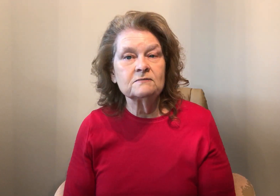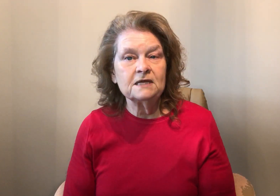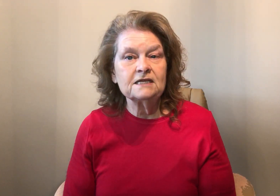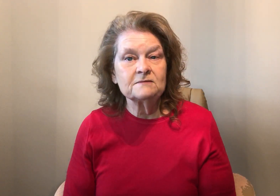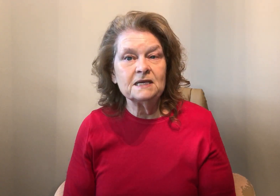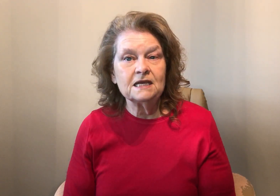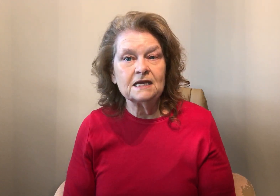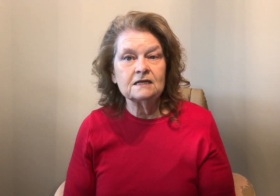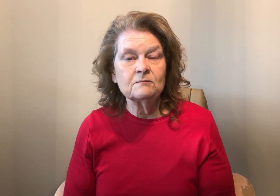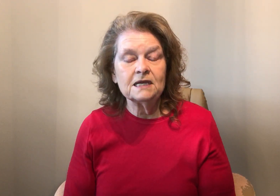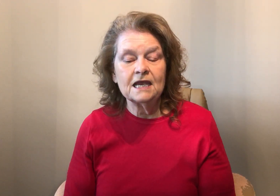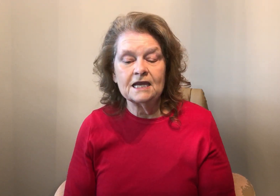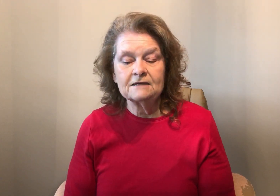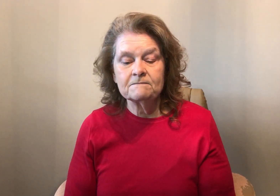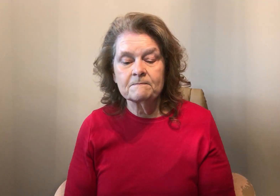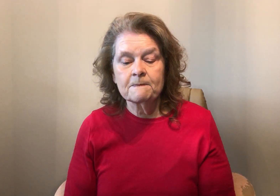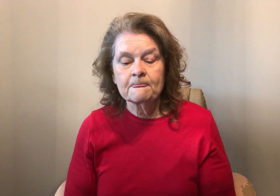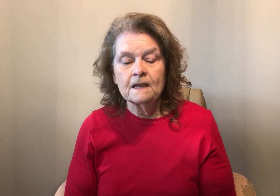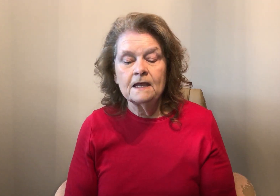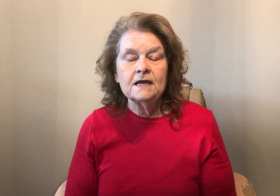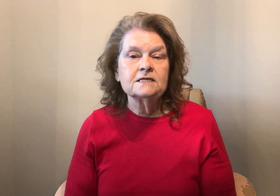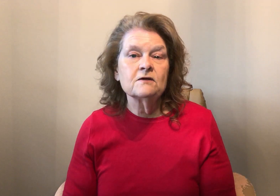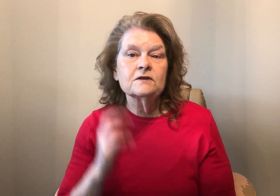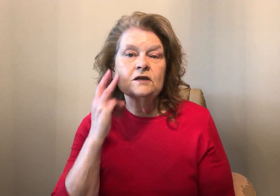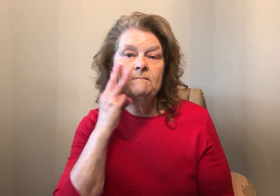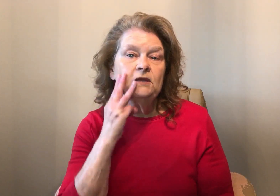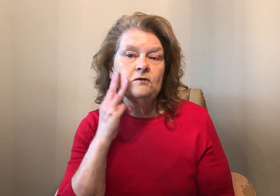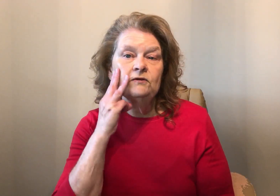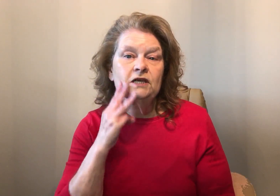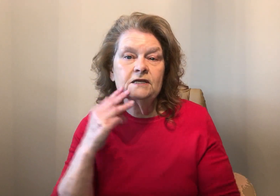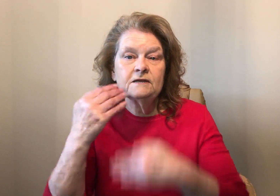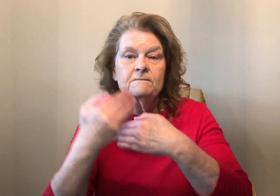means begin or began. So communion